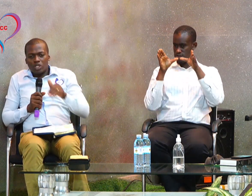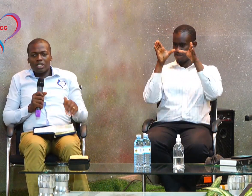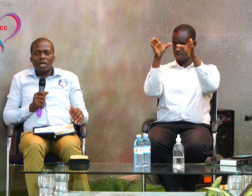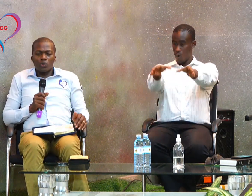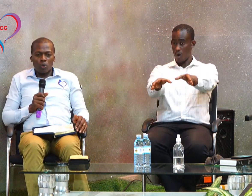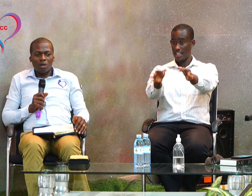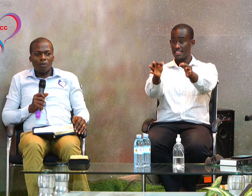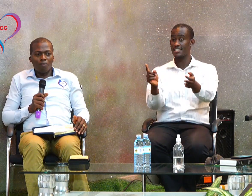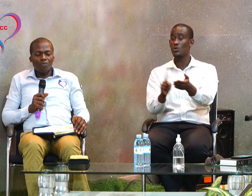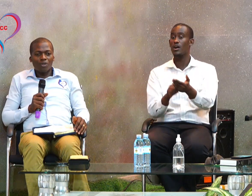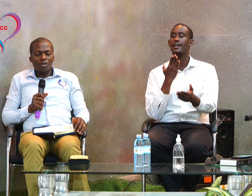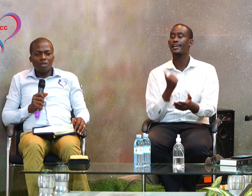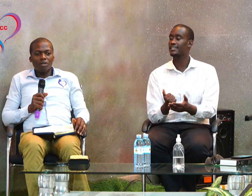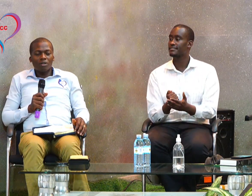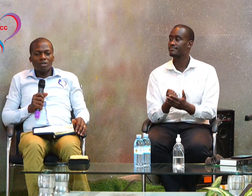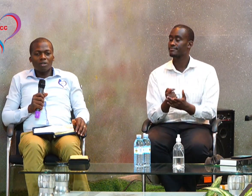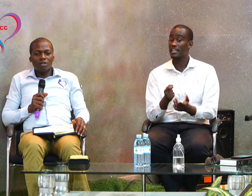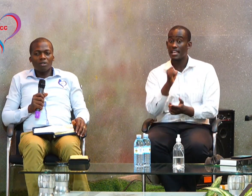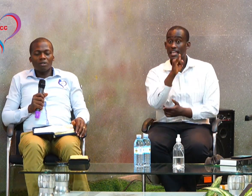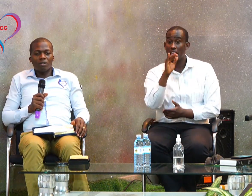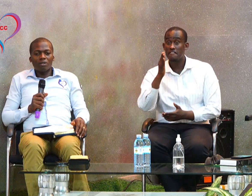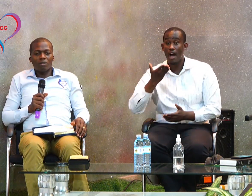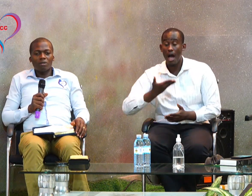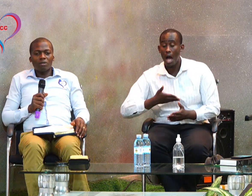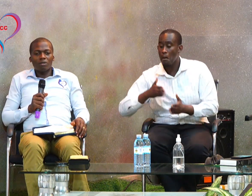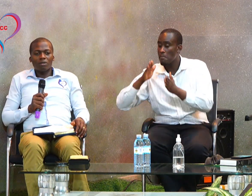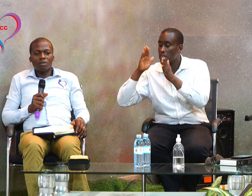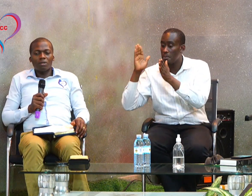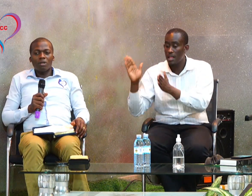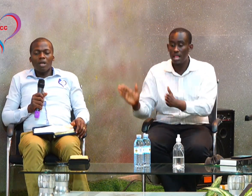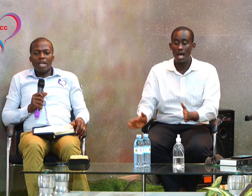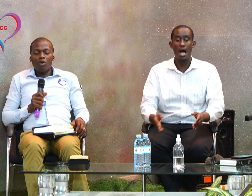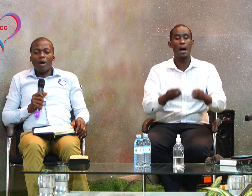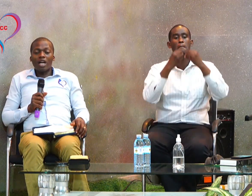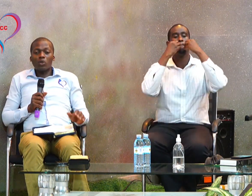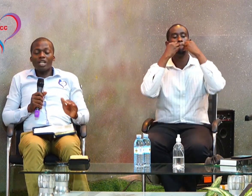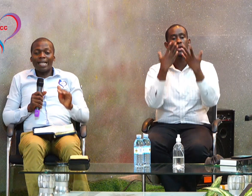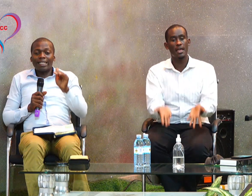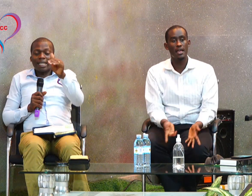achieve. And if you don't have a plan, and if you don't have goals for your life, you're going to live in the past.